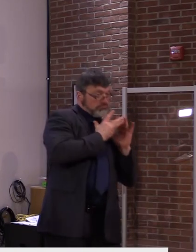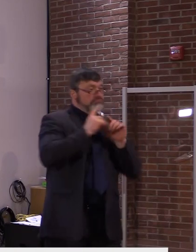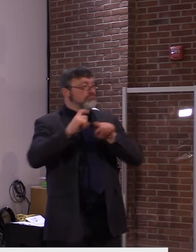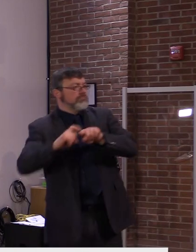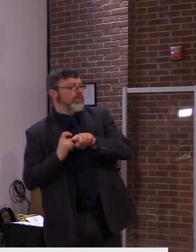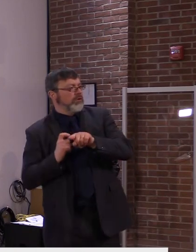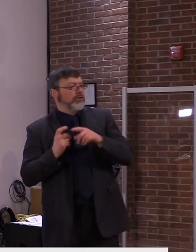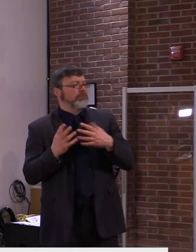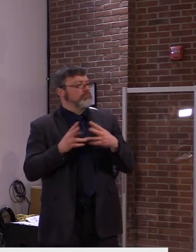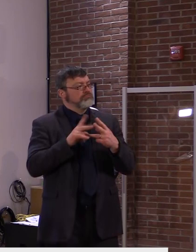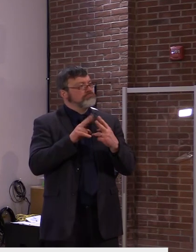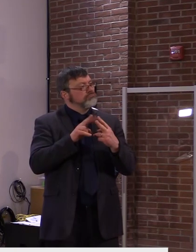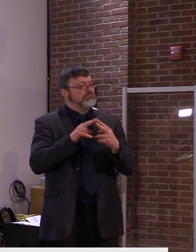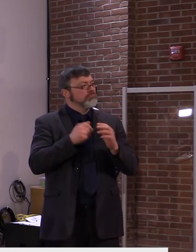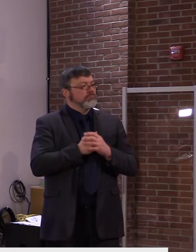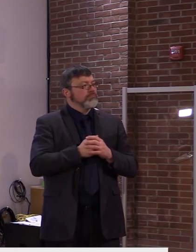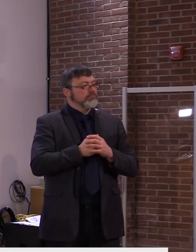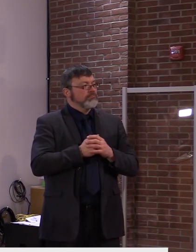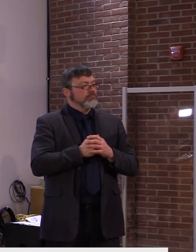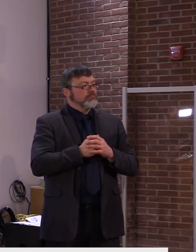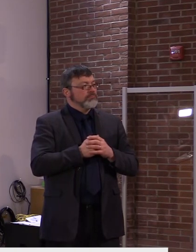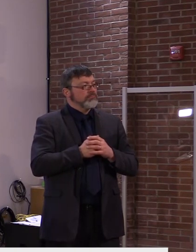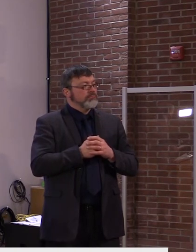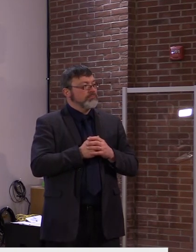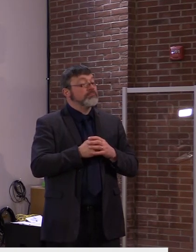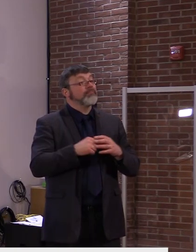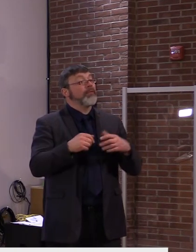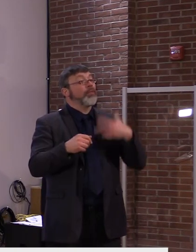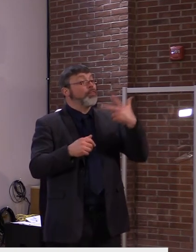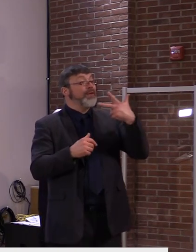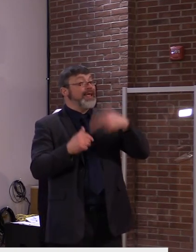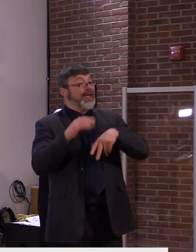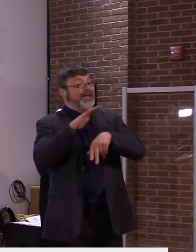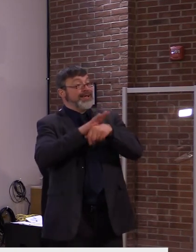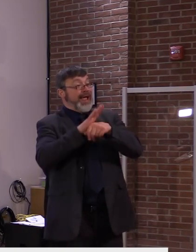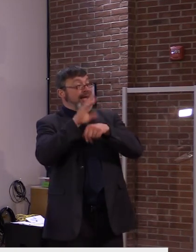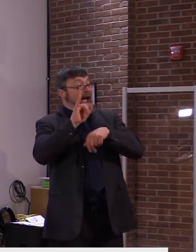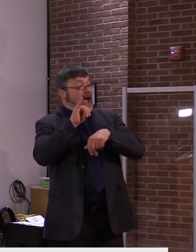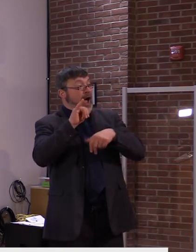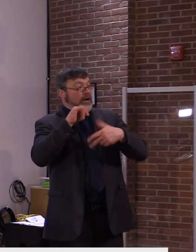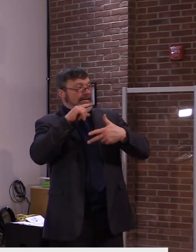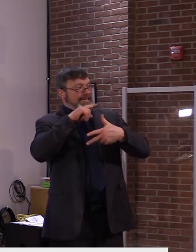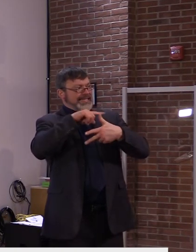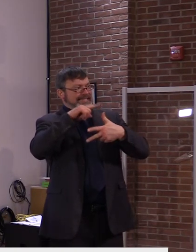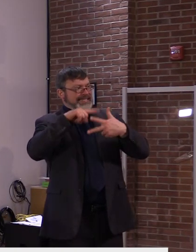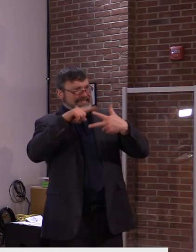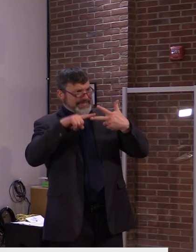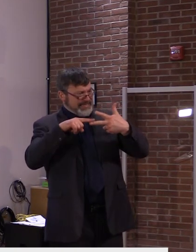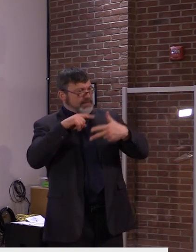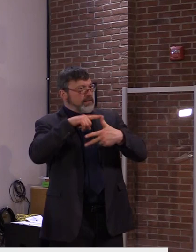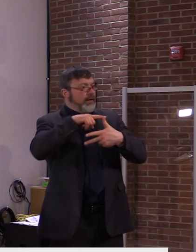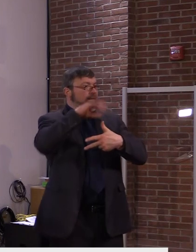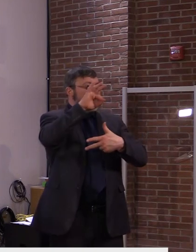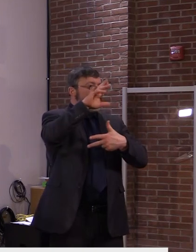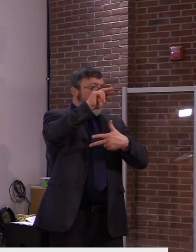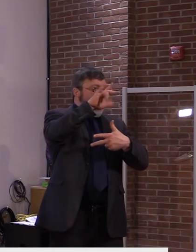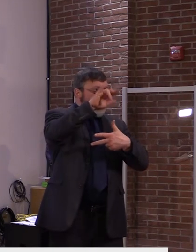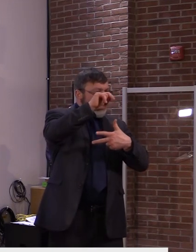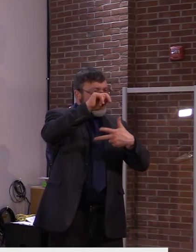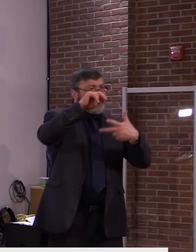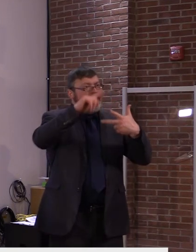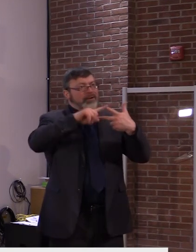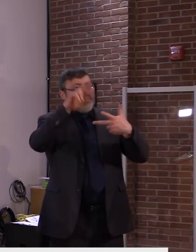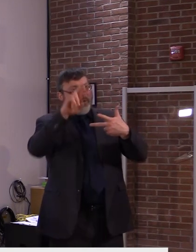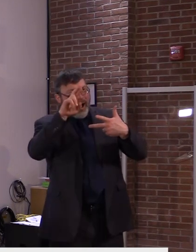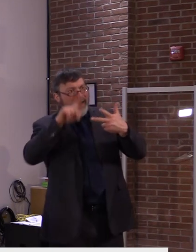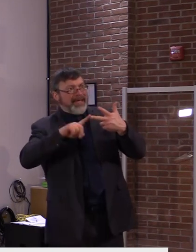Bennington counties where we're seeing increased spread so they may protect themselves by getting vaccinated.